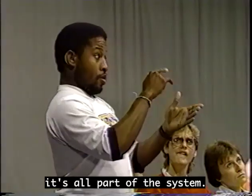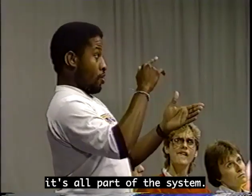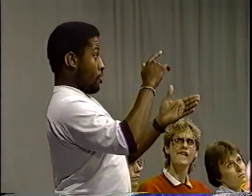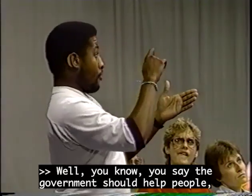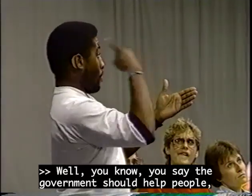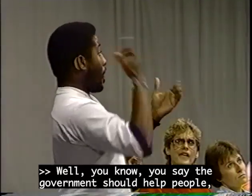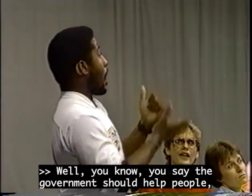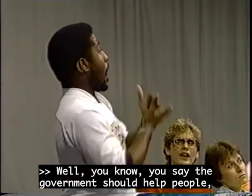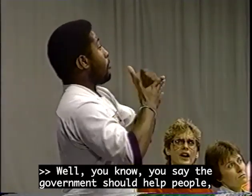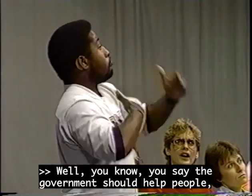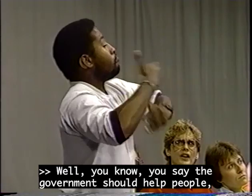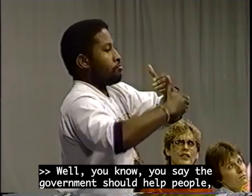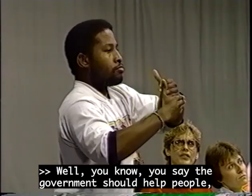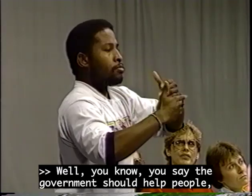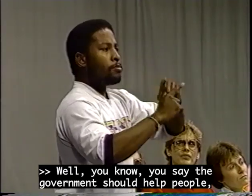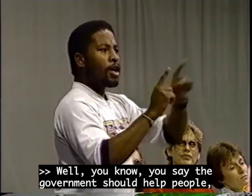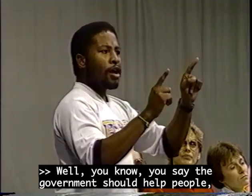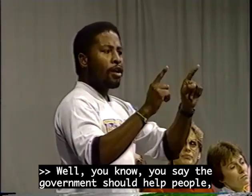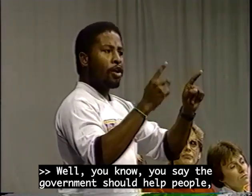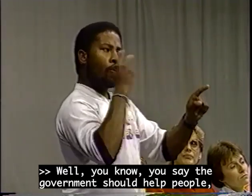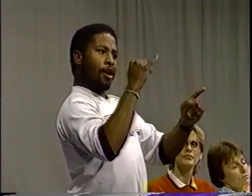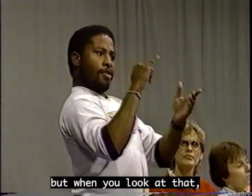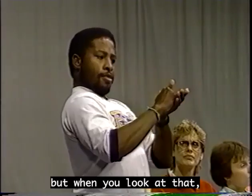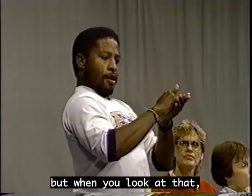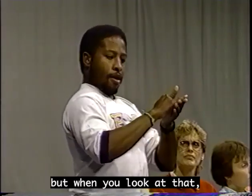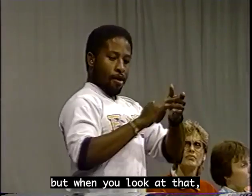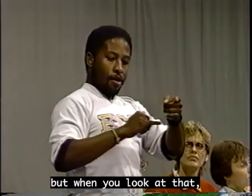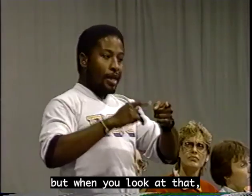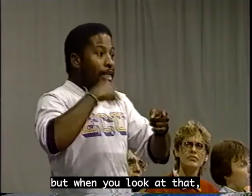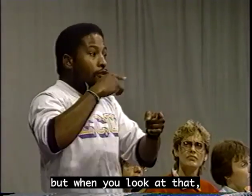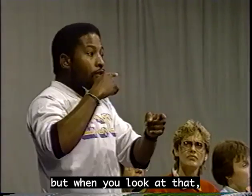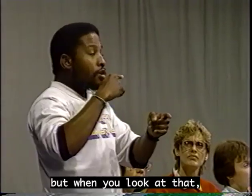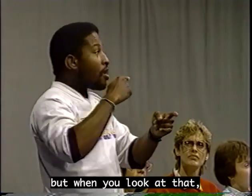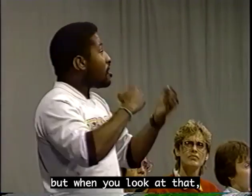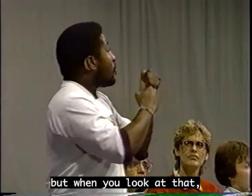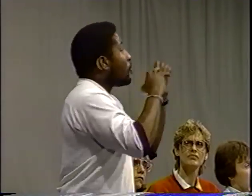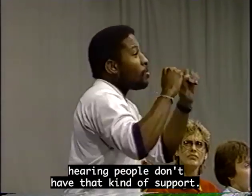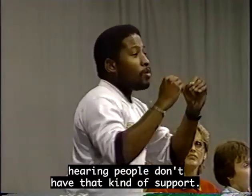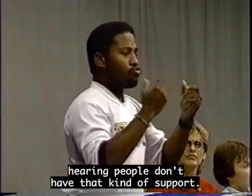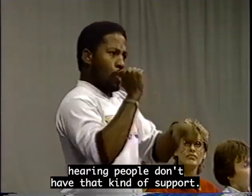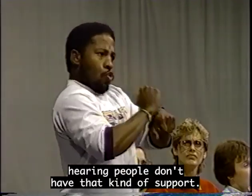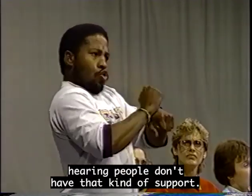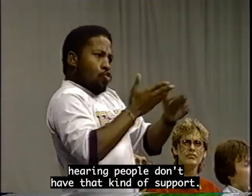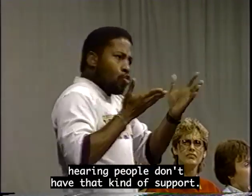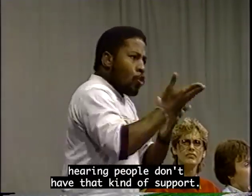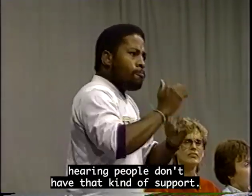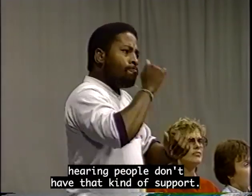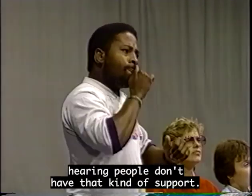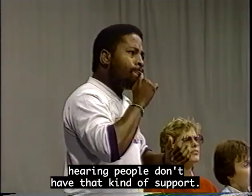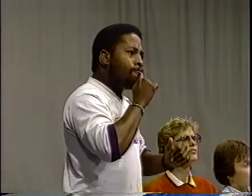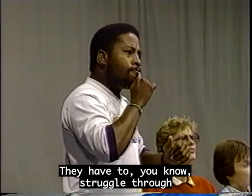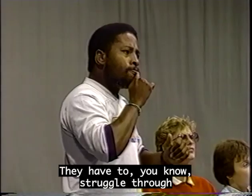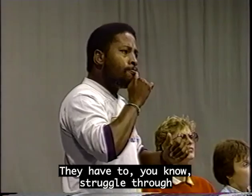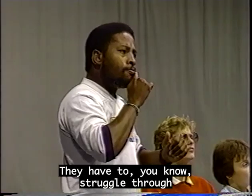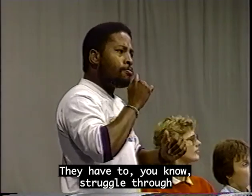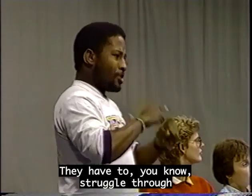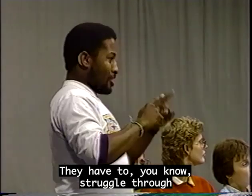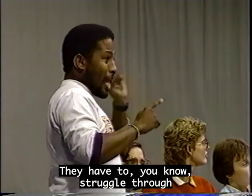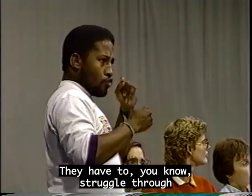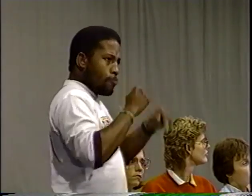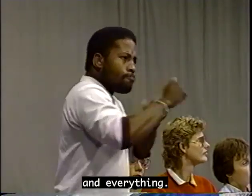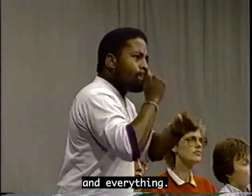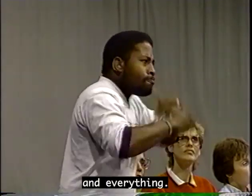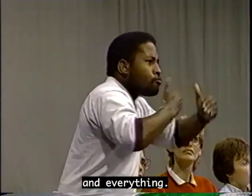system. Well, you say the government should help people, but when you look at that, hearing people don't have that kind of support. They have